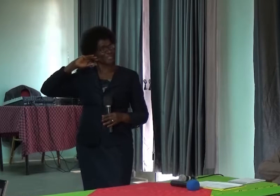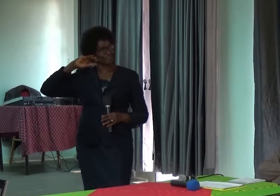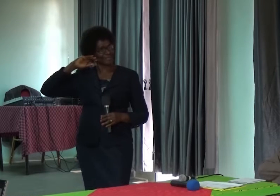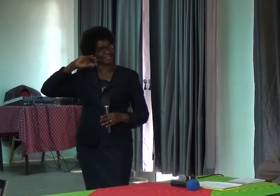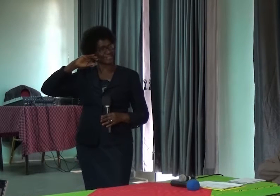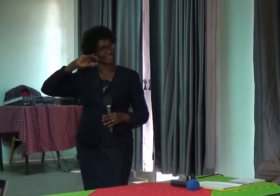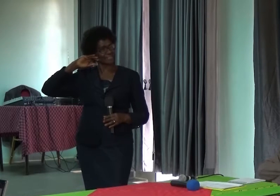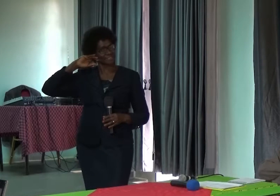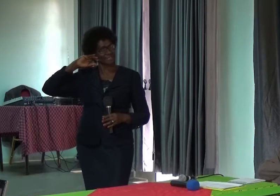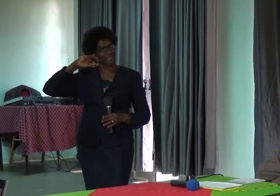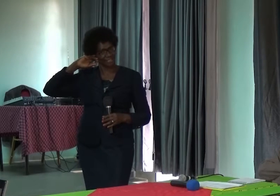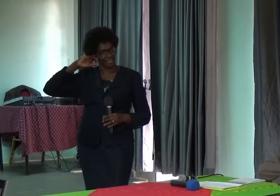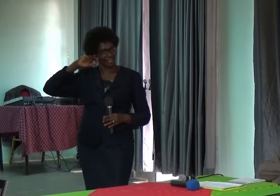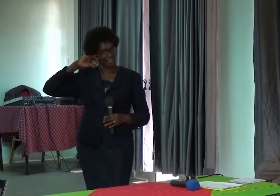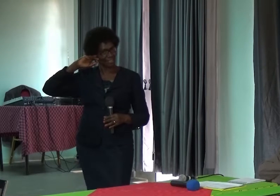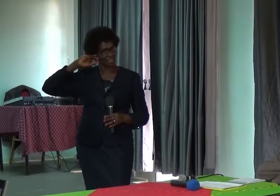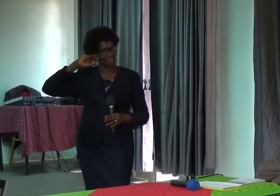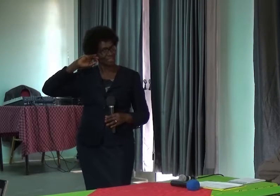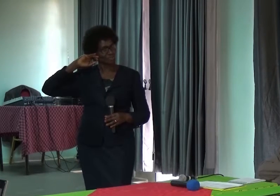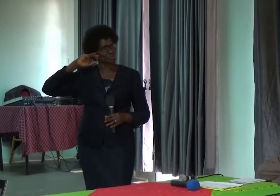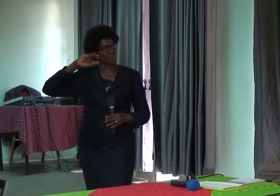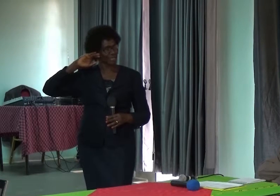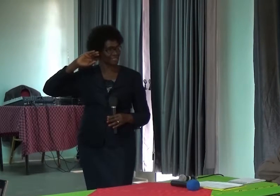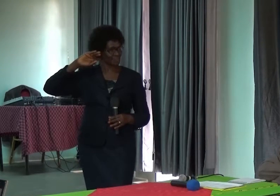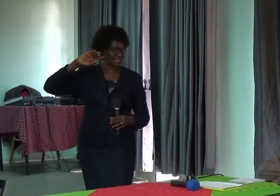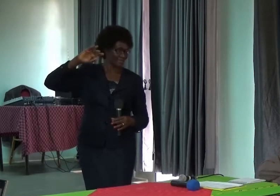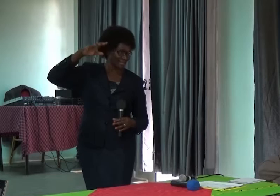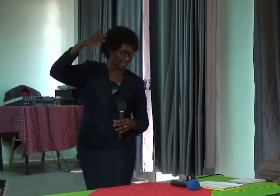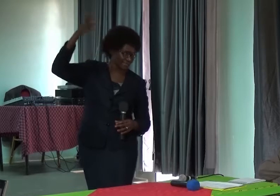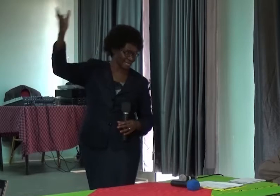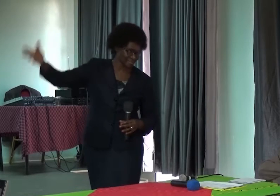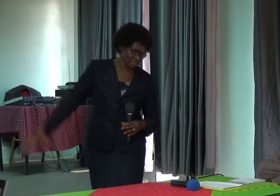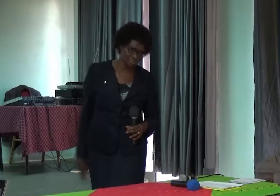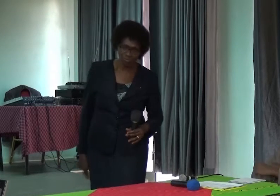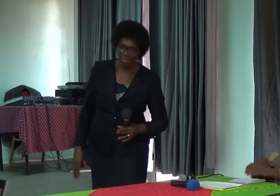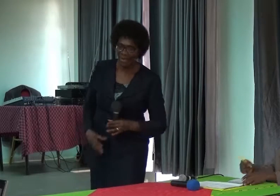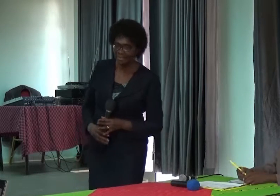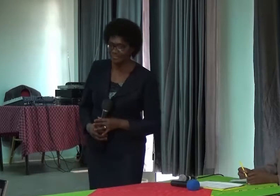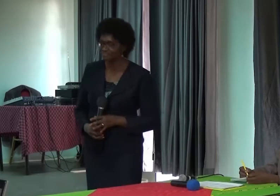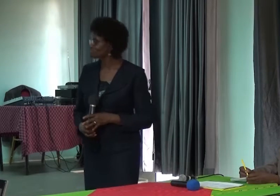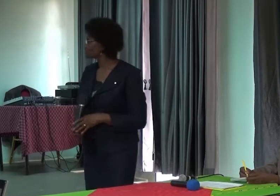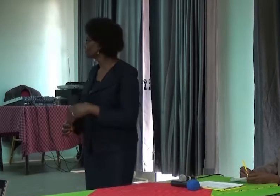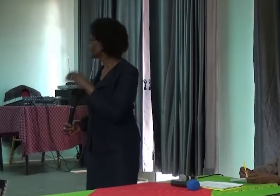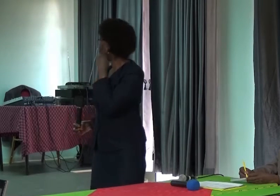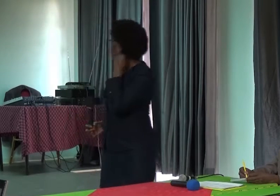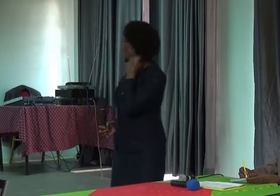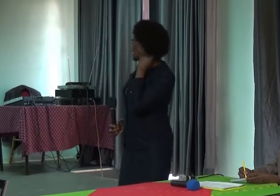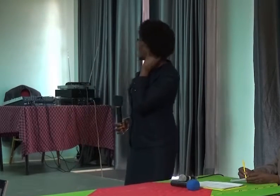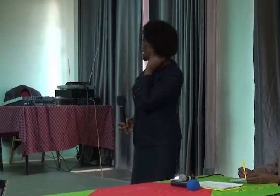pedagogical experts in Kenya to showcase whatever they have done to the world.